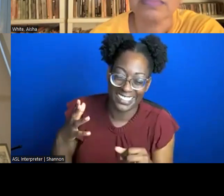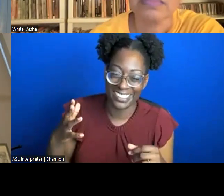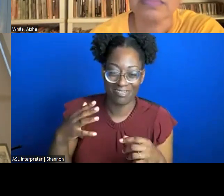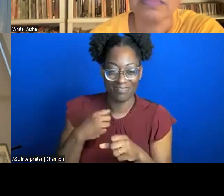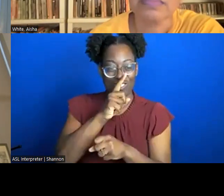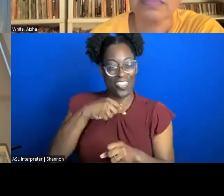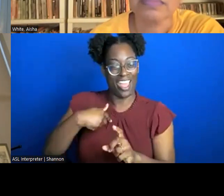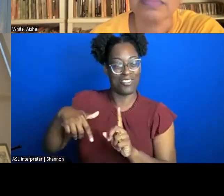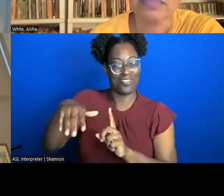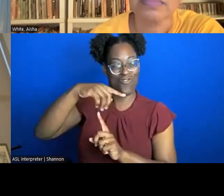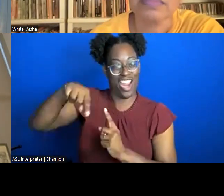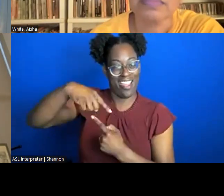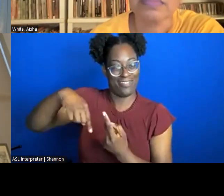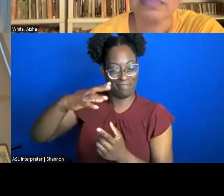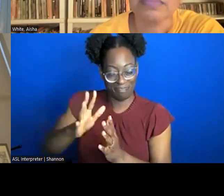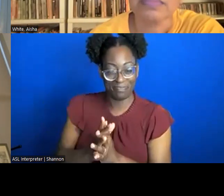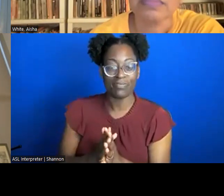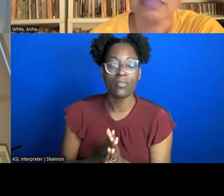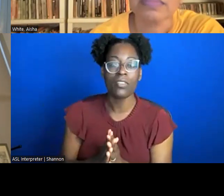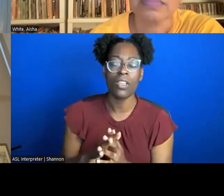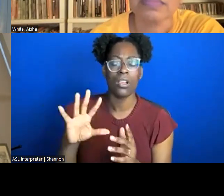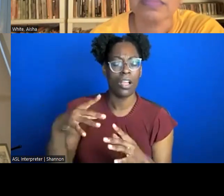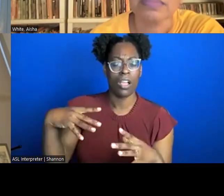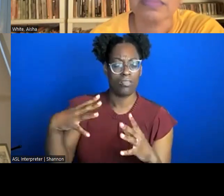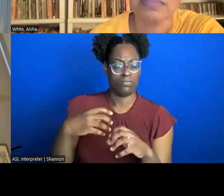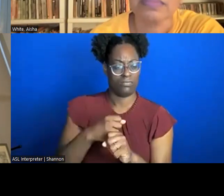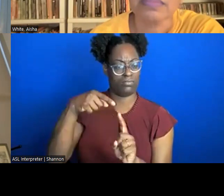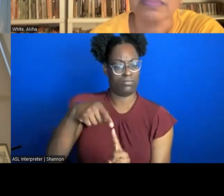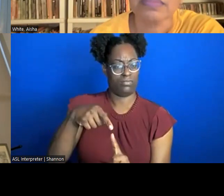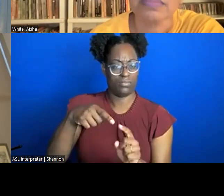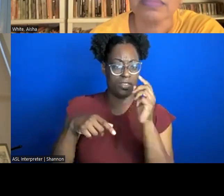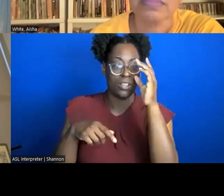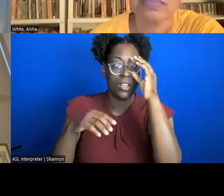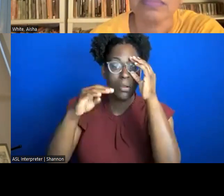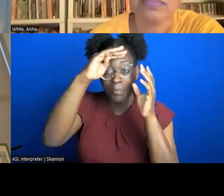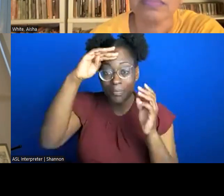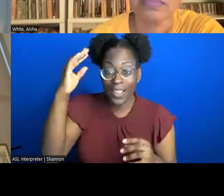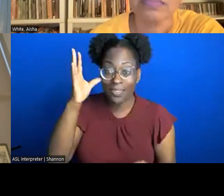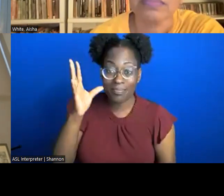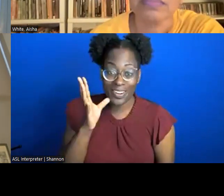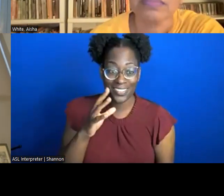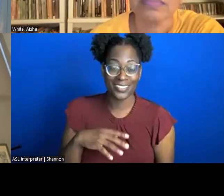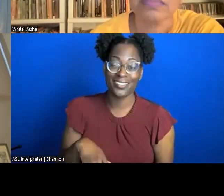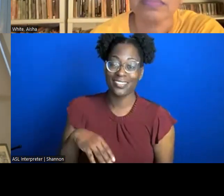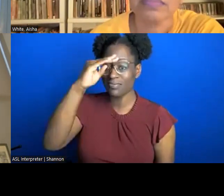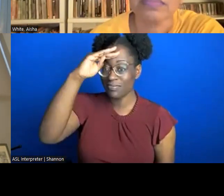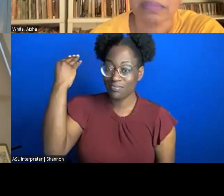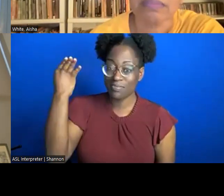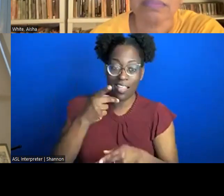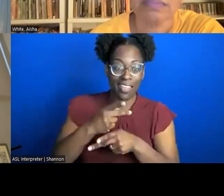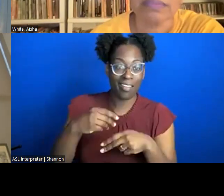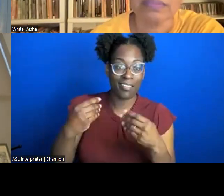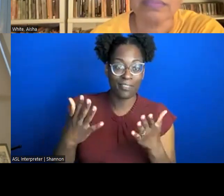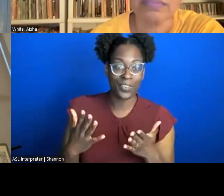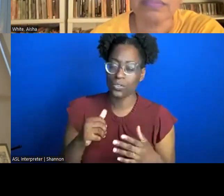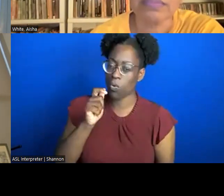Black parents and caregivers don't have to give us their children, right? There is a risk that we take